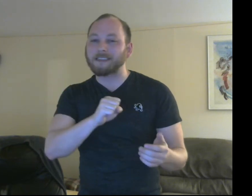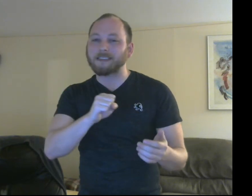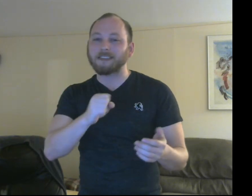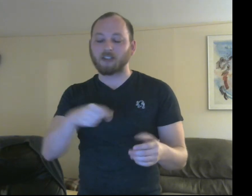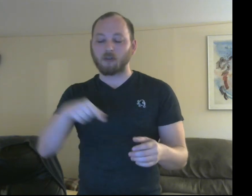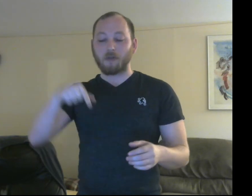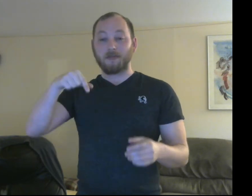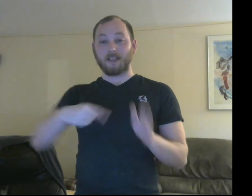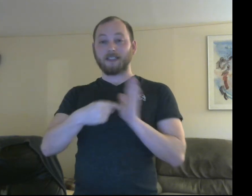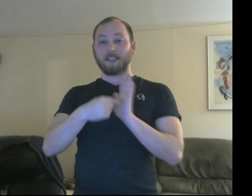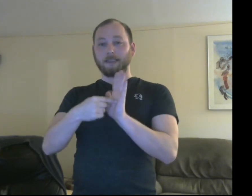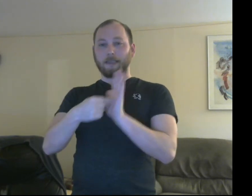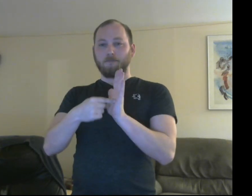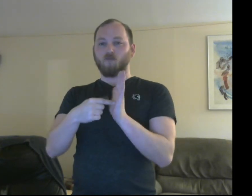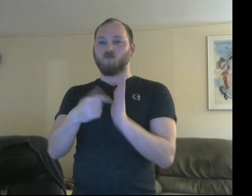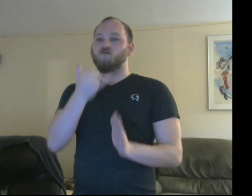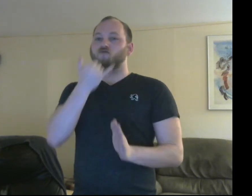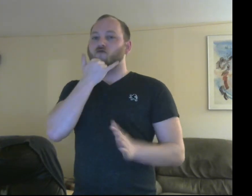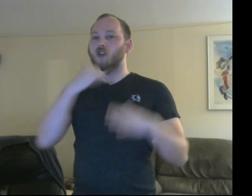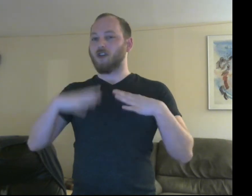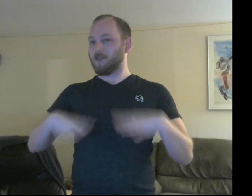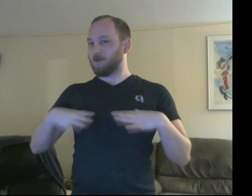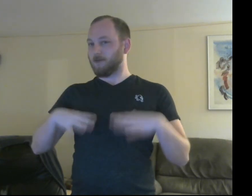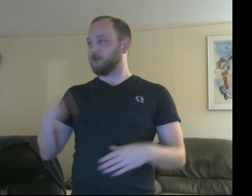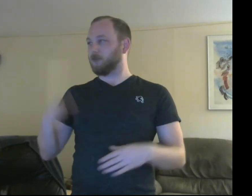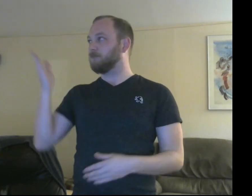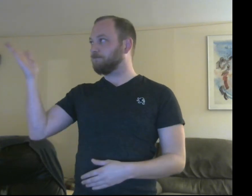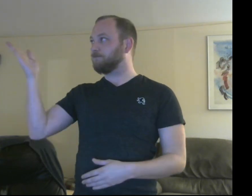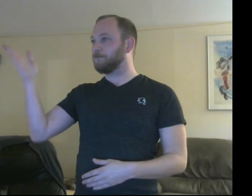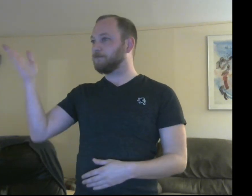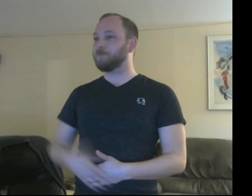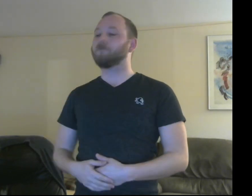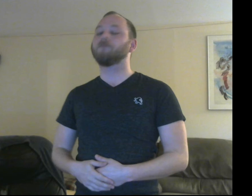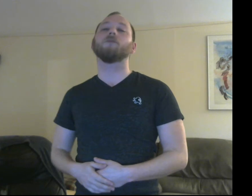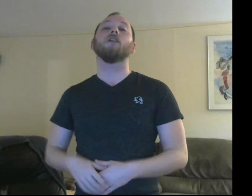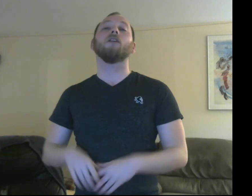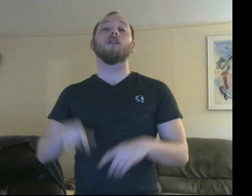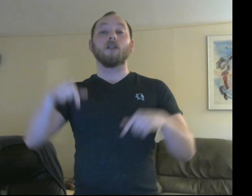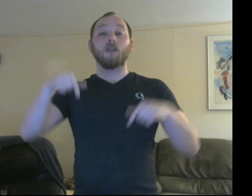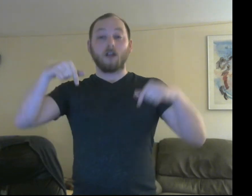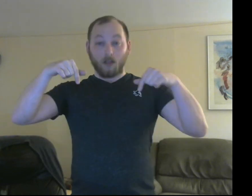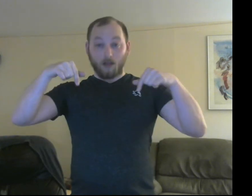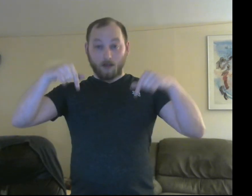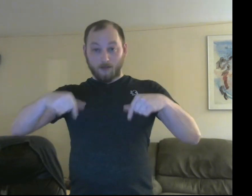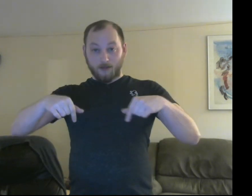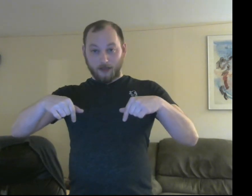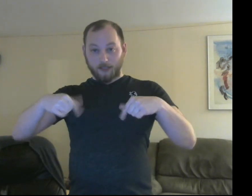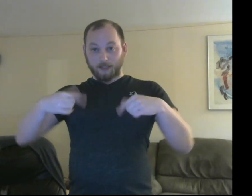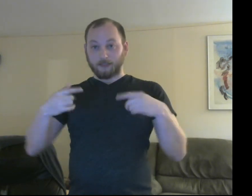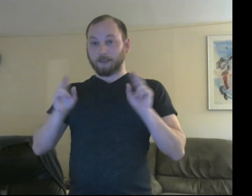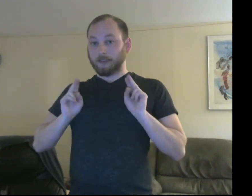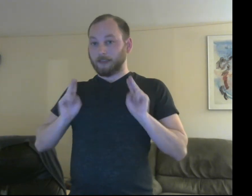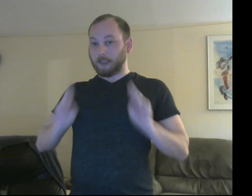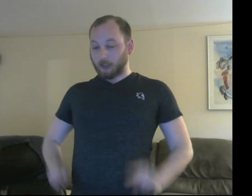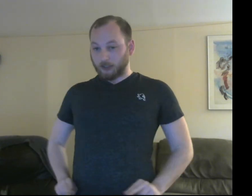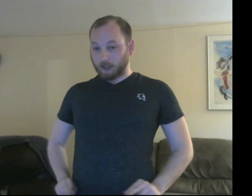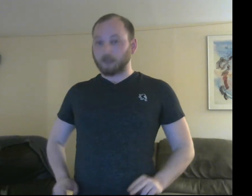Alright, so like I mentioned, this right here is the traditional and proper suit for an aviation industry